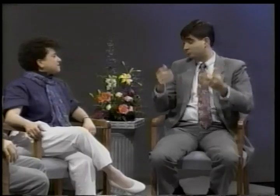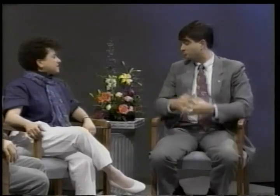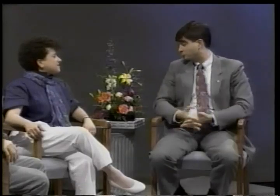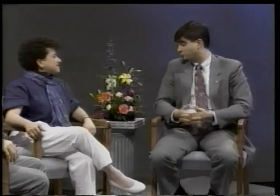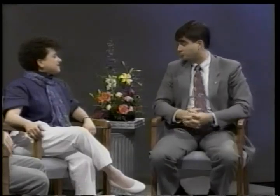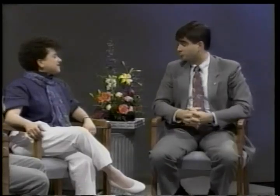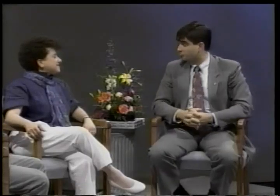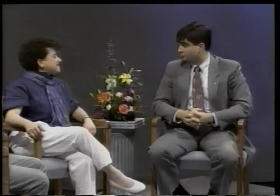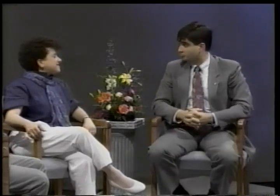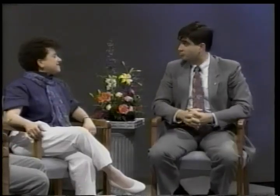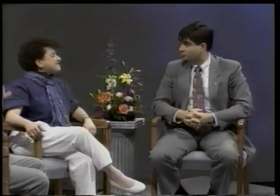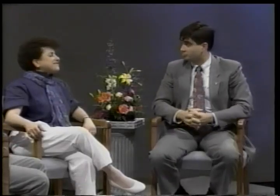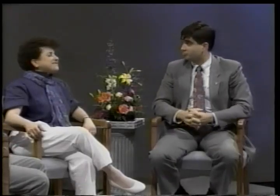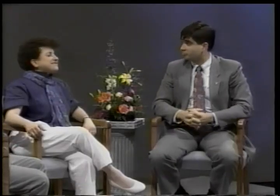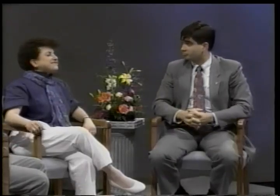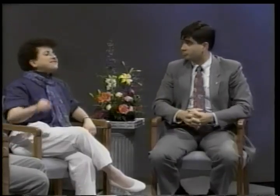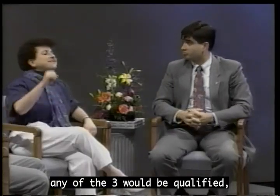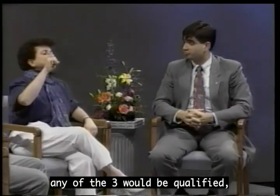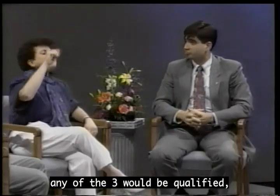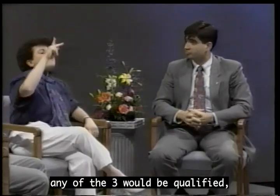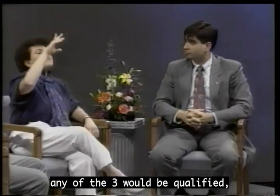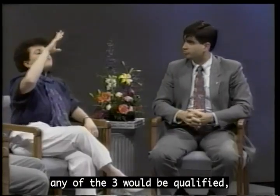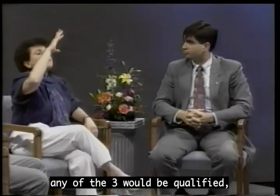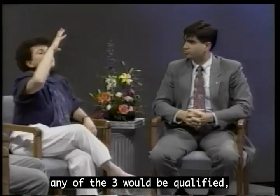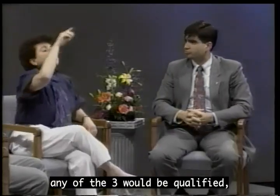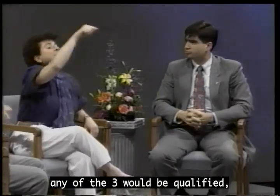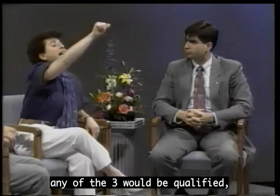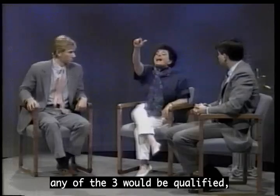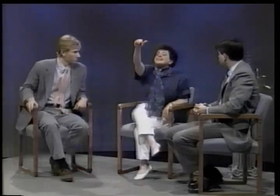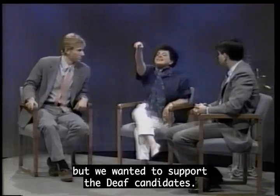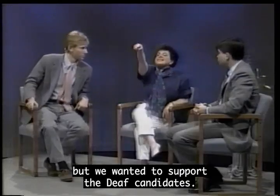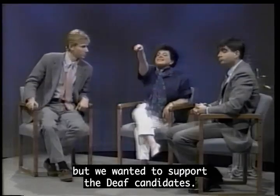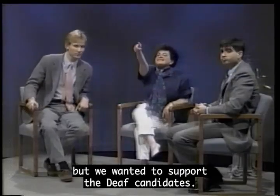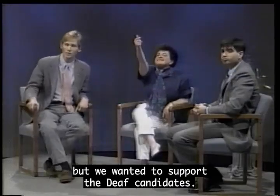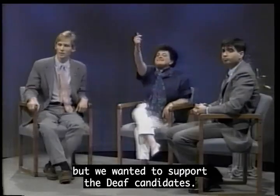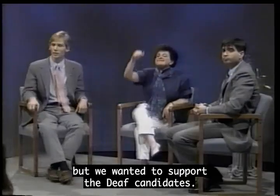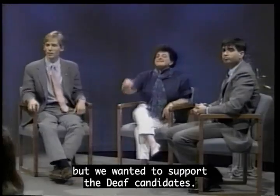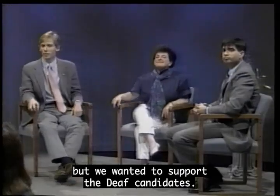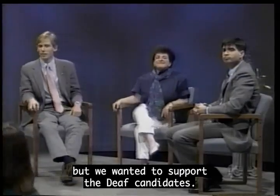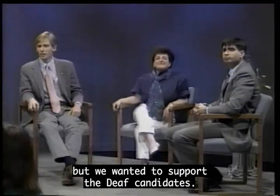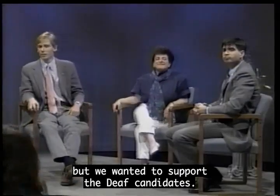any of the three would be qualified, but we wanted to support the deaf candidates. Okay, yes, Alan.